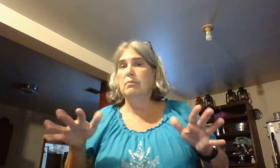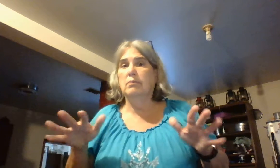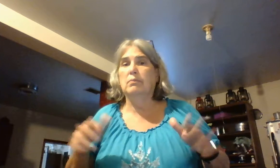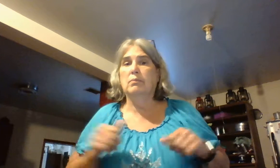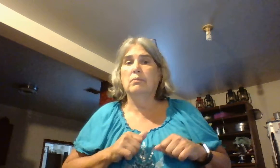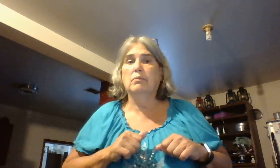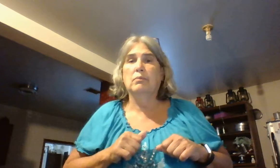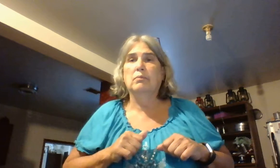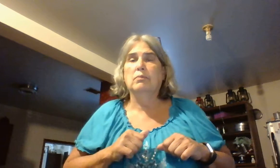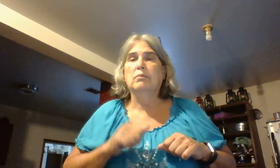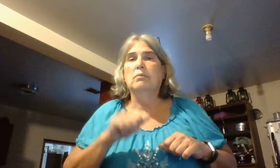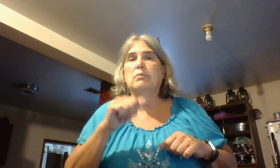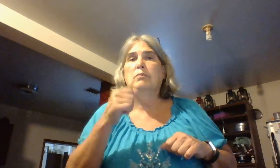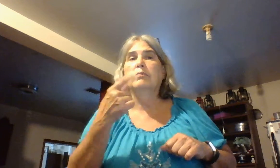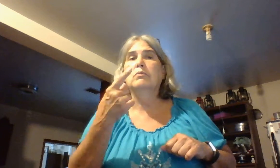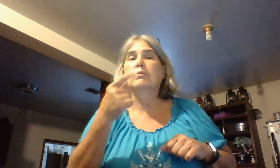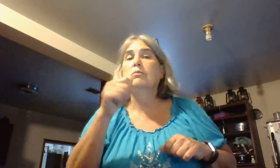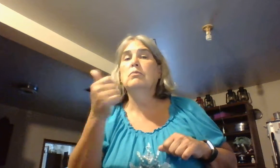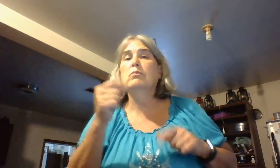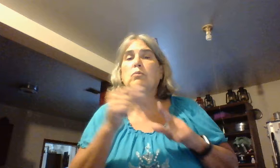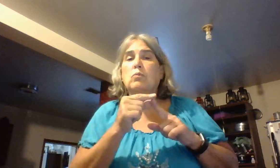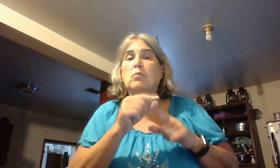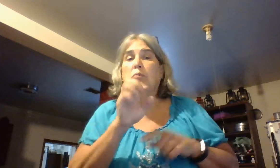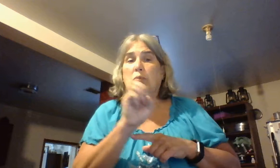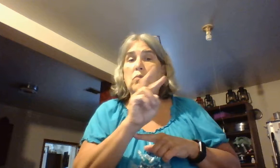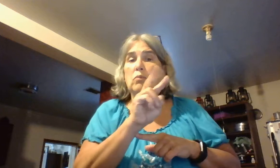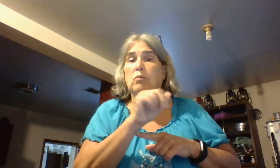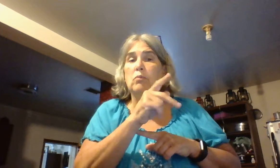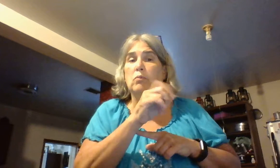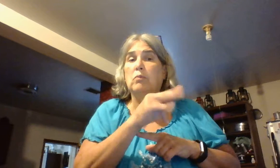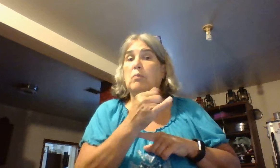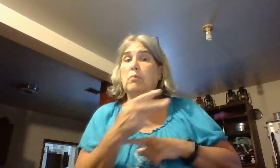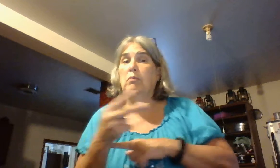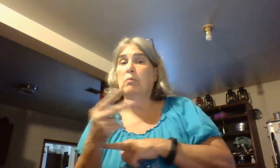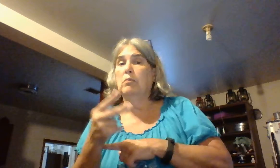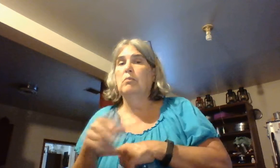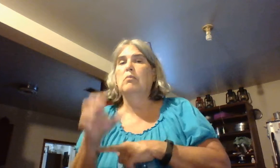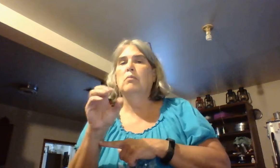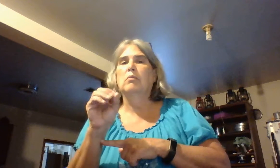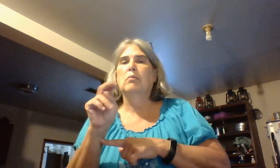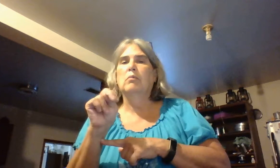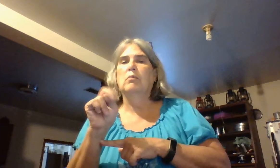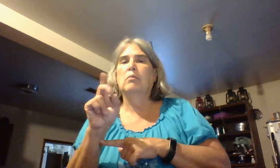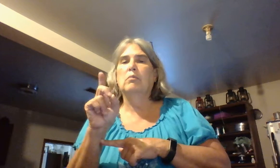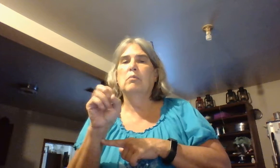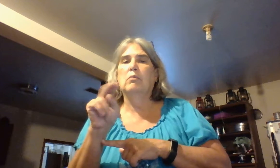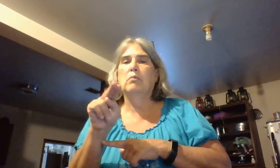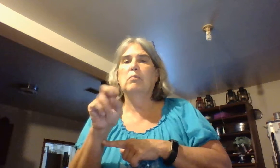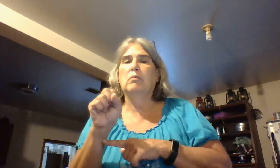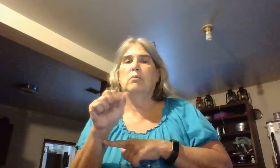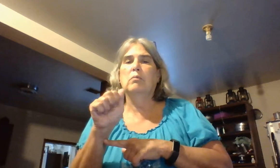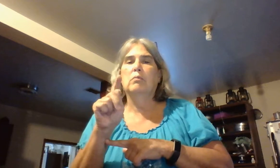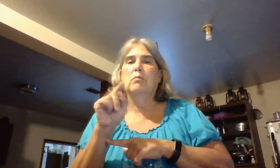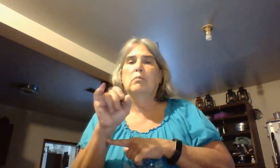Other terms, there's the two major ones. We're looking at evaporation, and this is the second one, condensation. Basically, you can say that these two